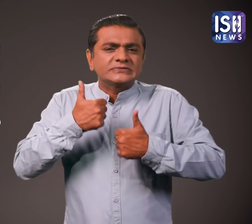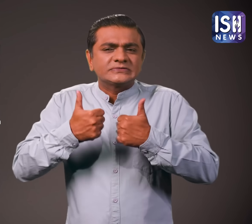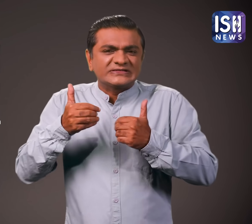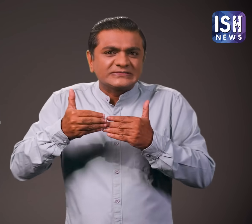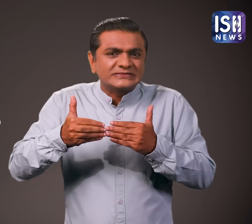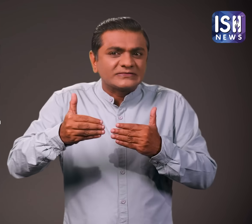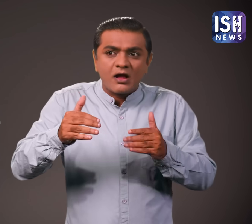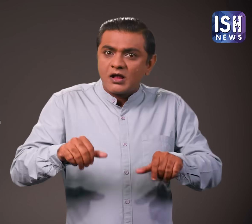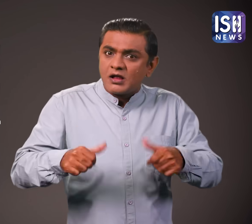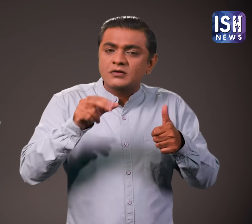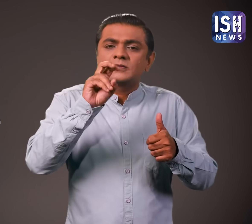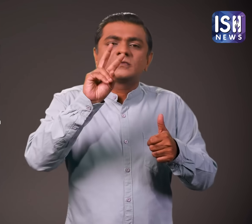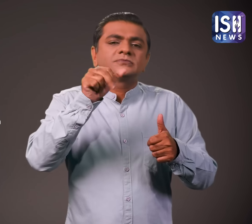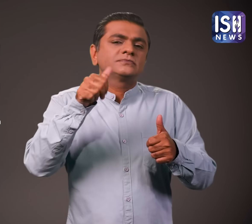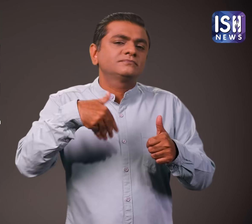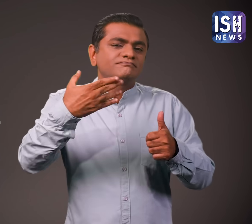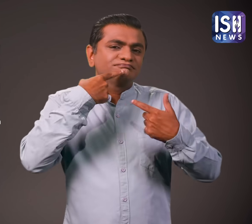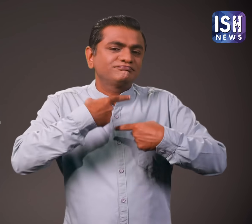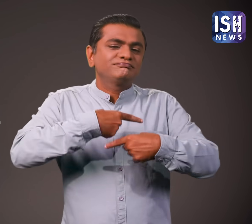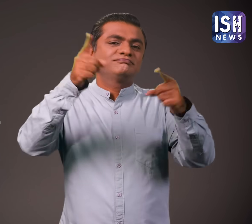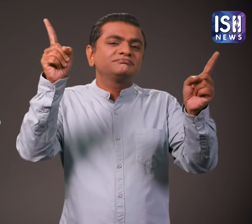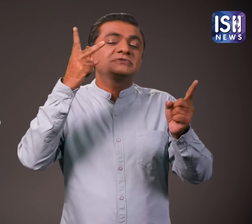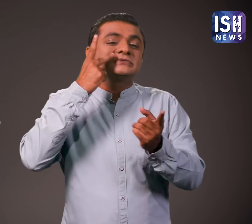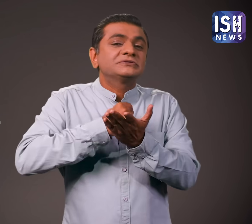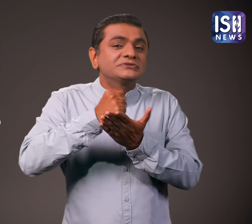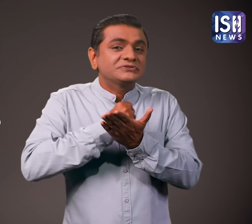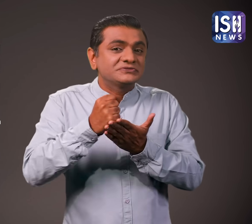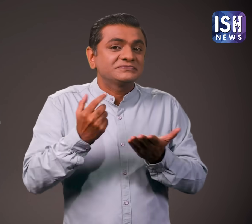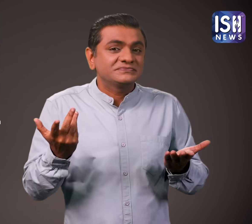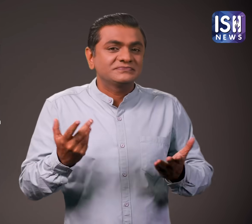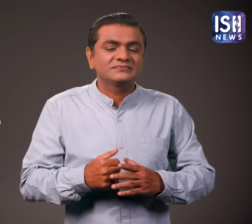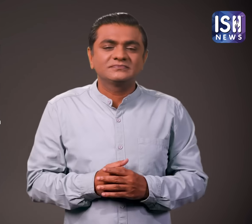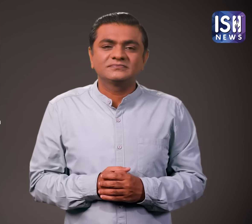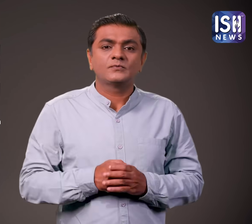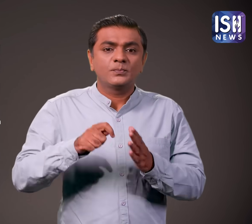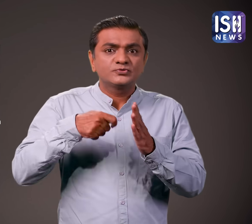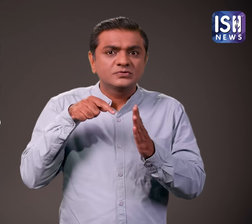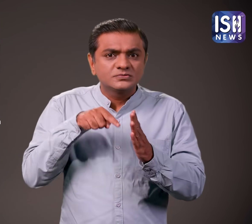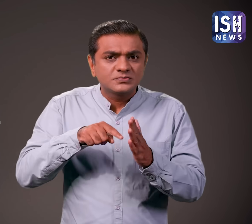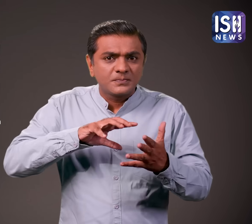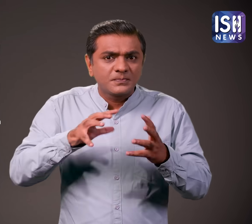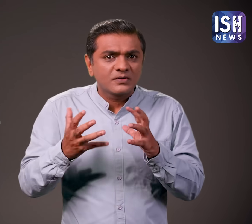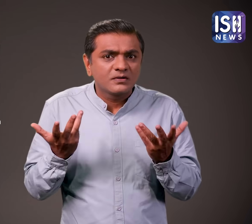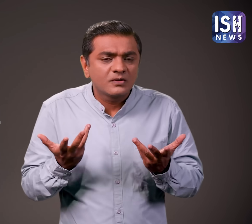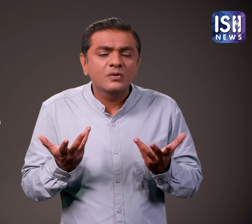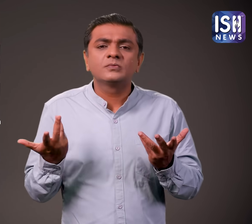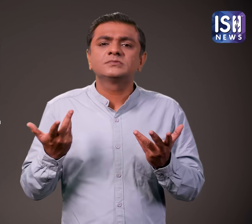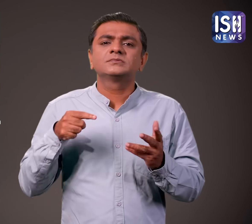Now, we'll see whether it succeeds in 2026. Who's behind the project and this research?